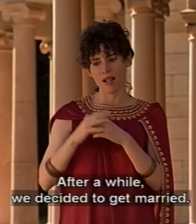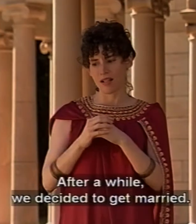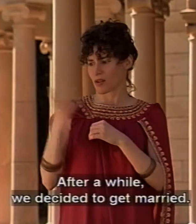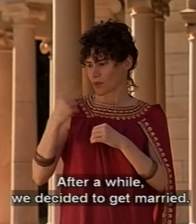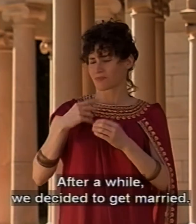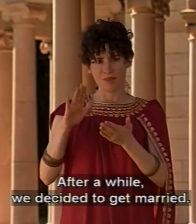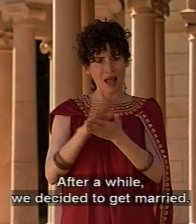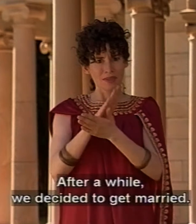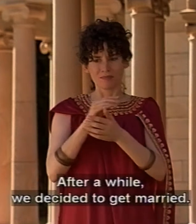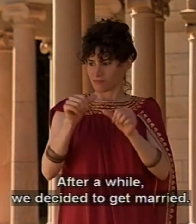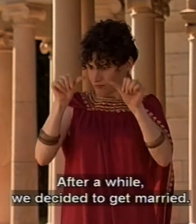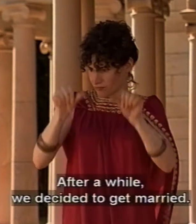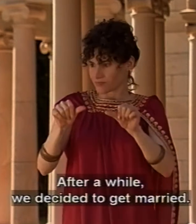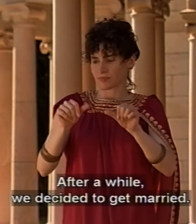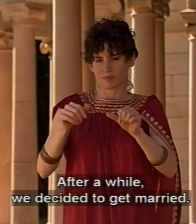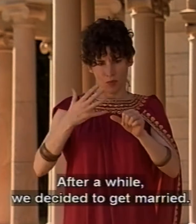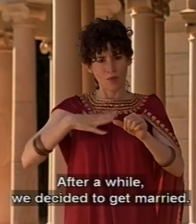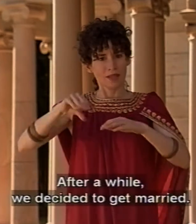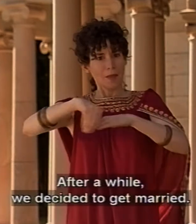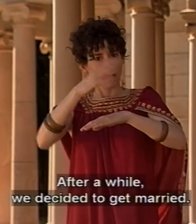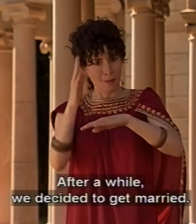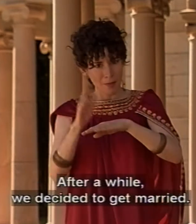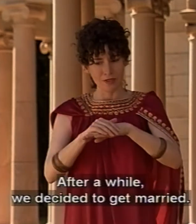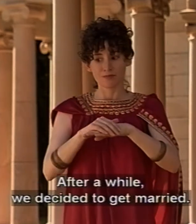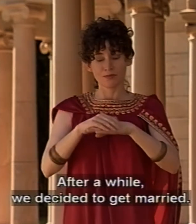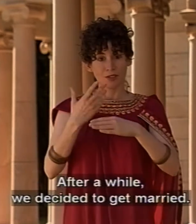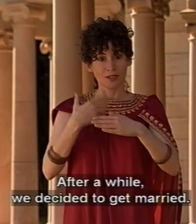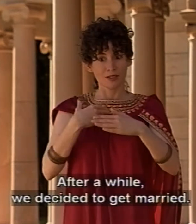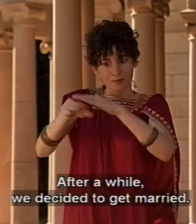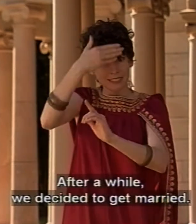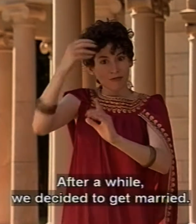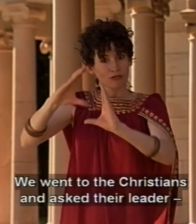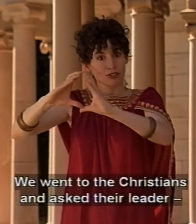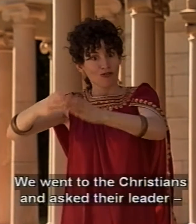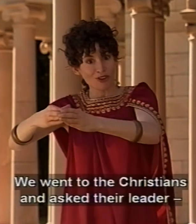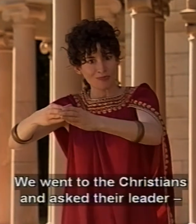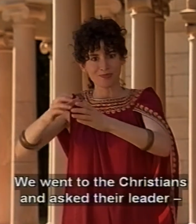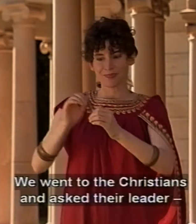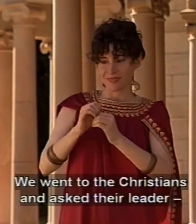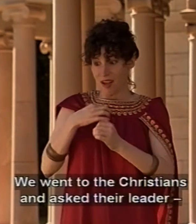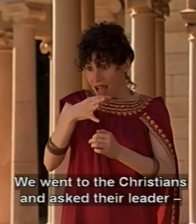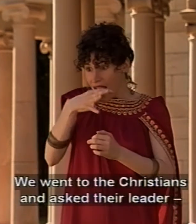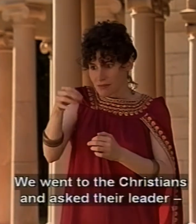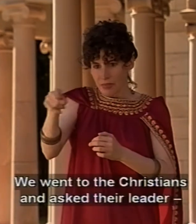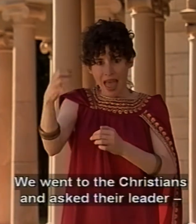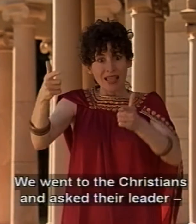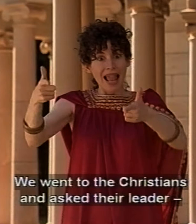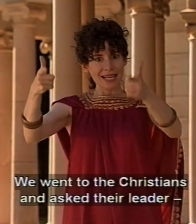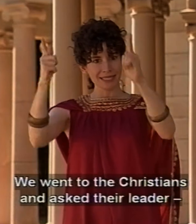After a while, we decided we were happy together and wanted to get married. So we went to the Christian group